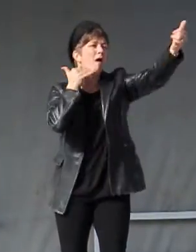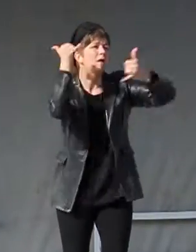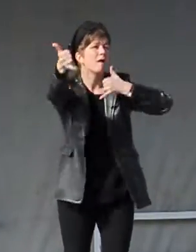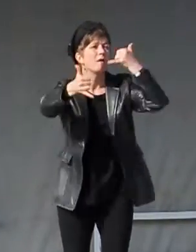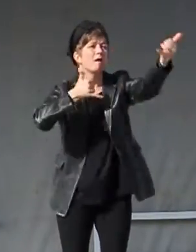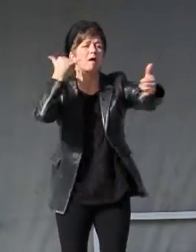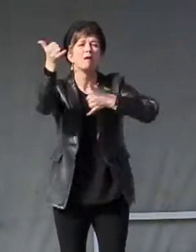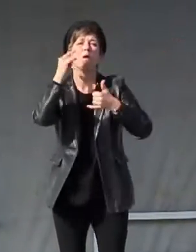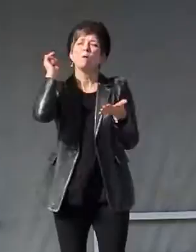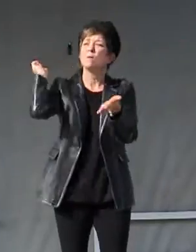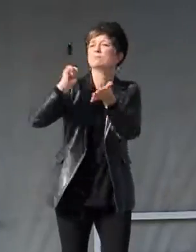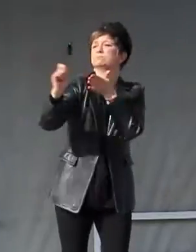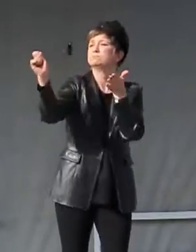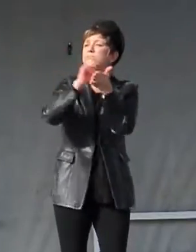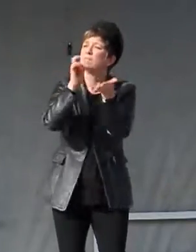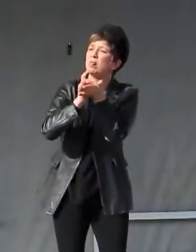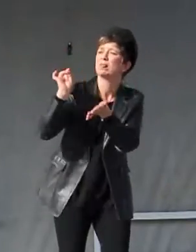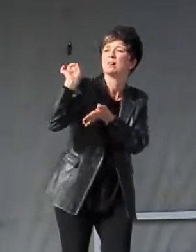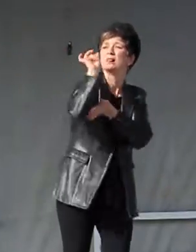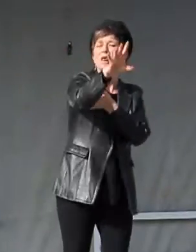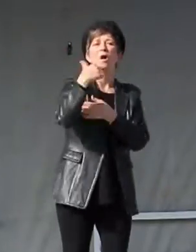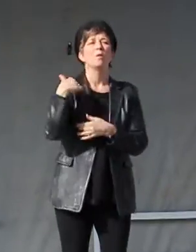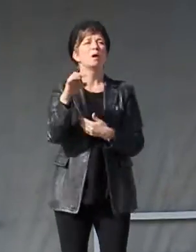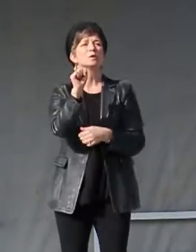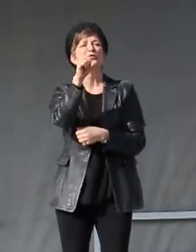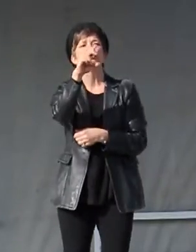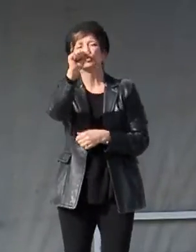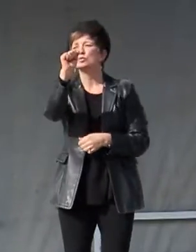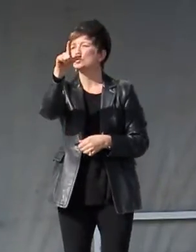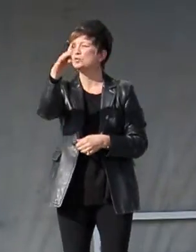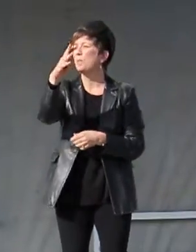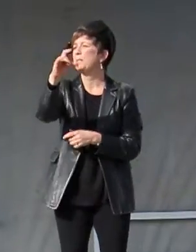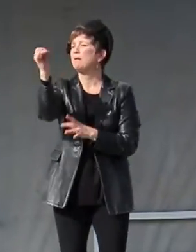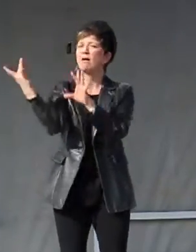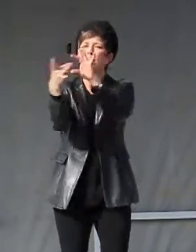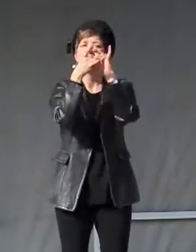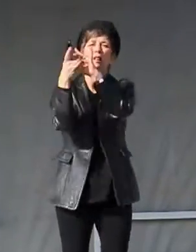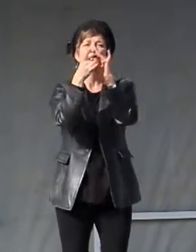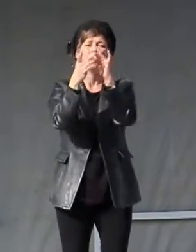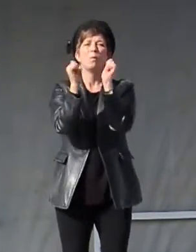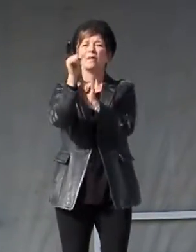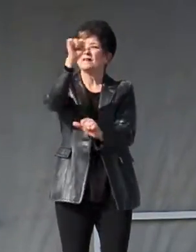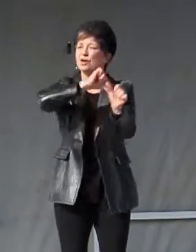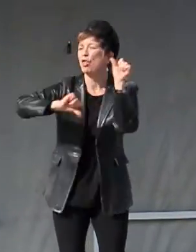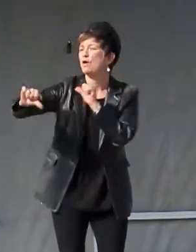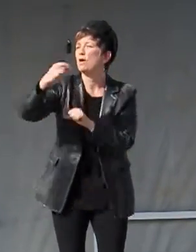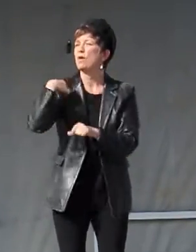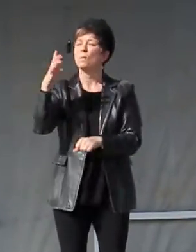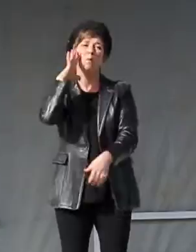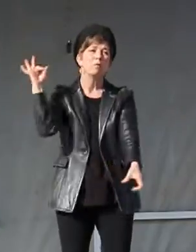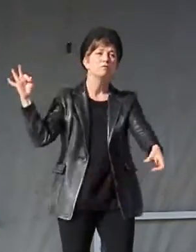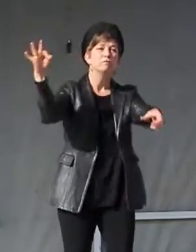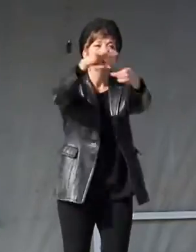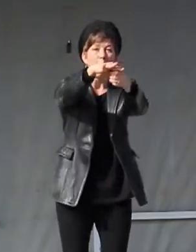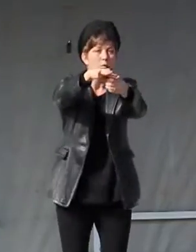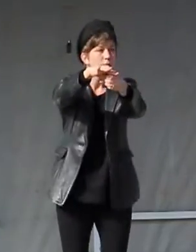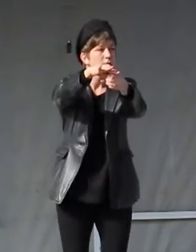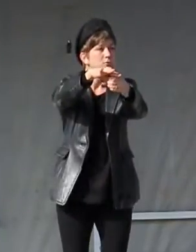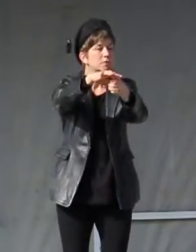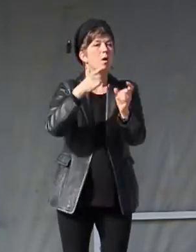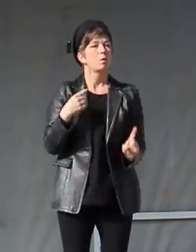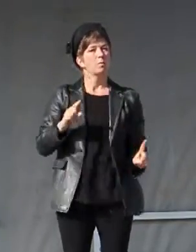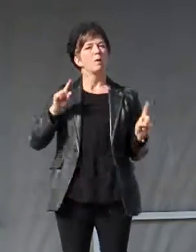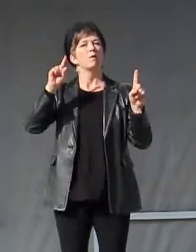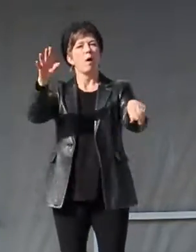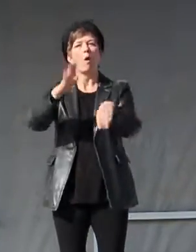will write postcards, we will connect on social media with others of like mind. We will work to get out the vote, and we will be there at the